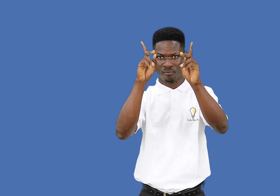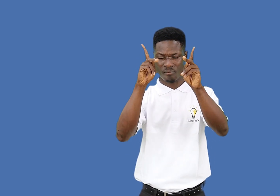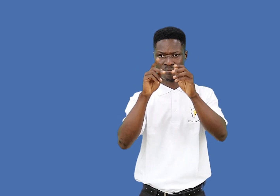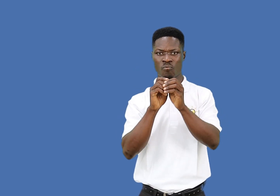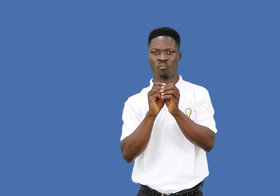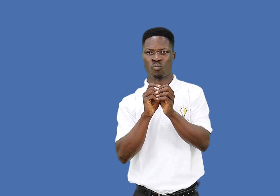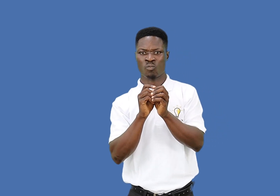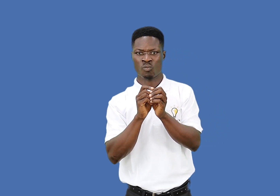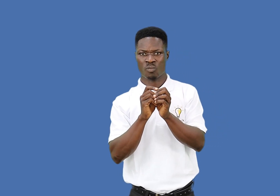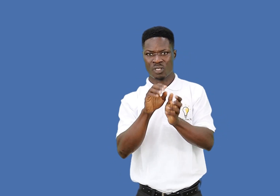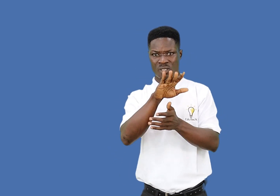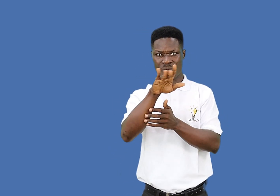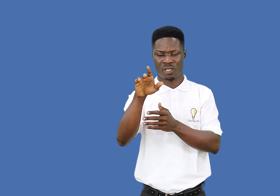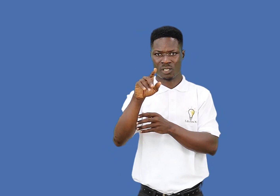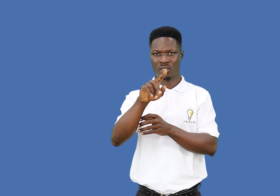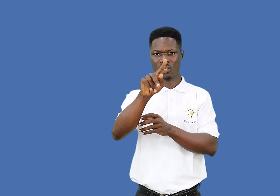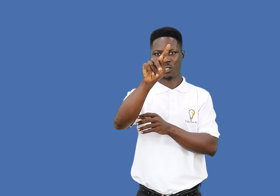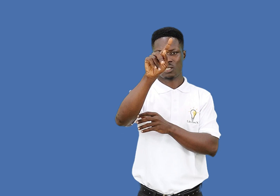internet devices.